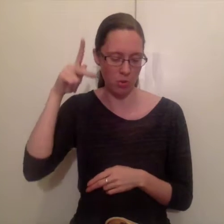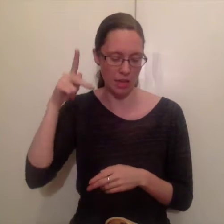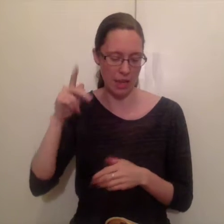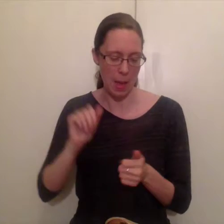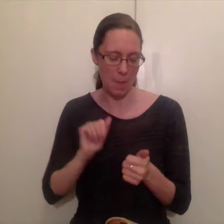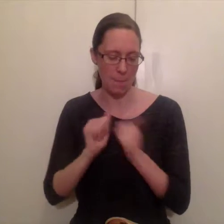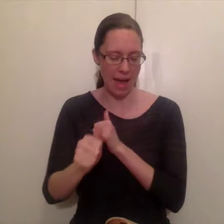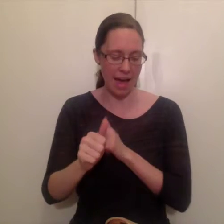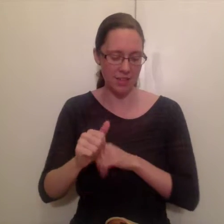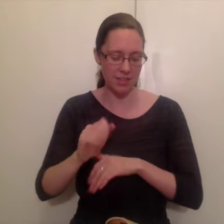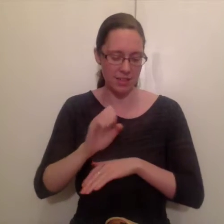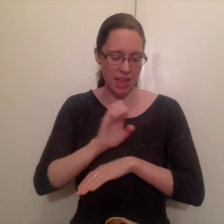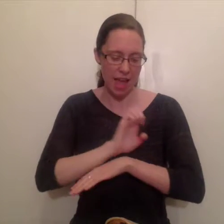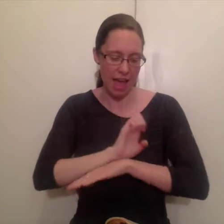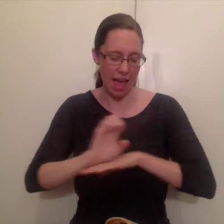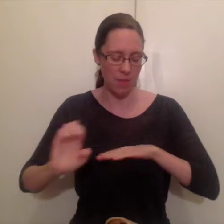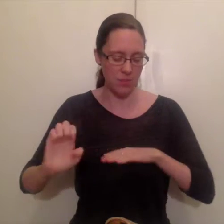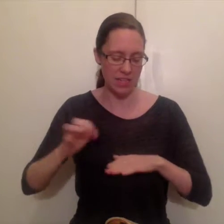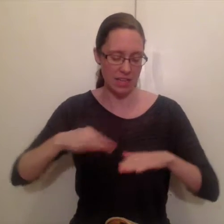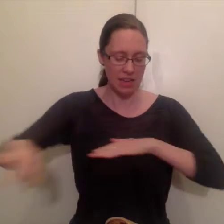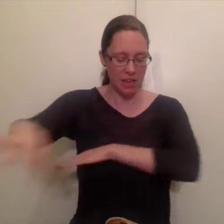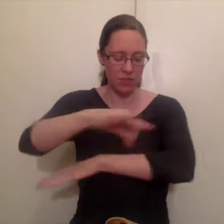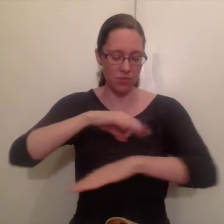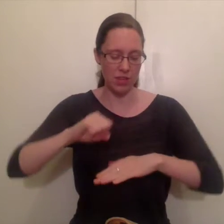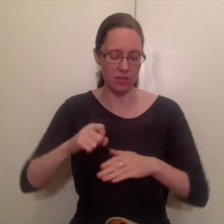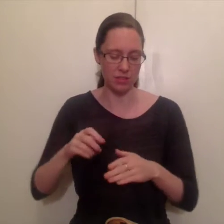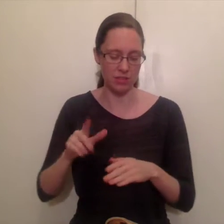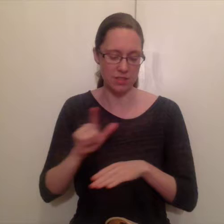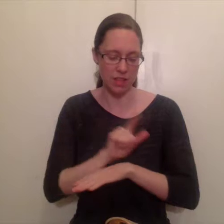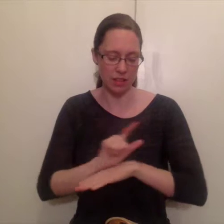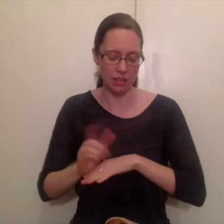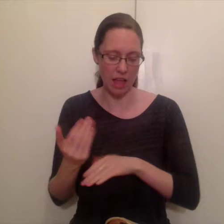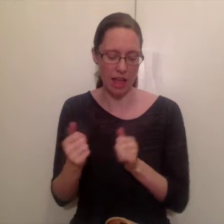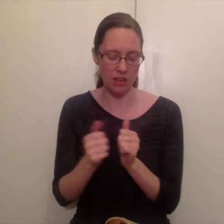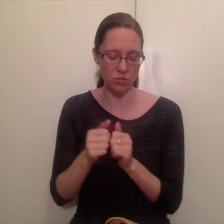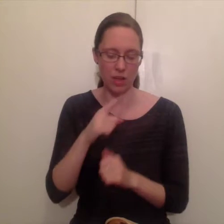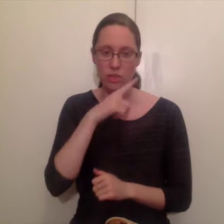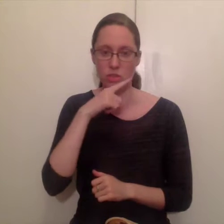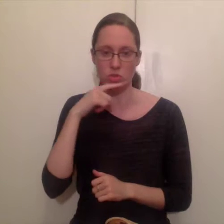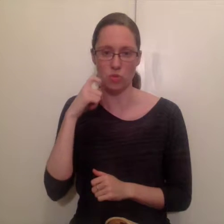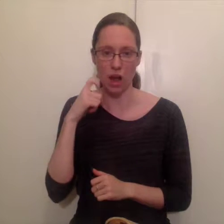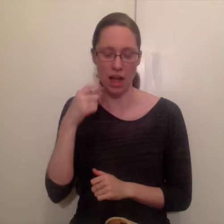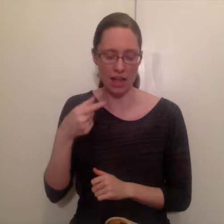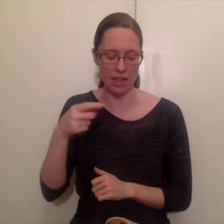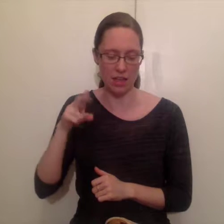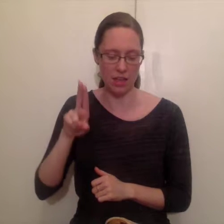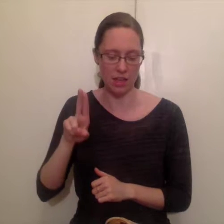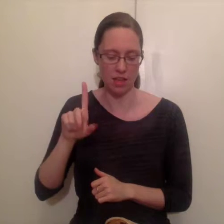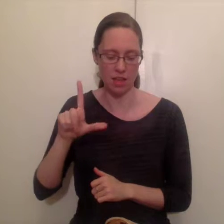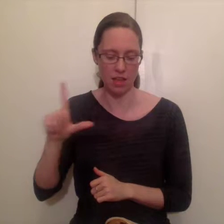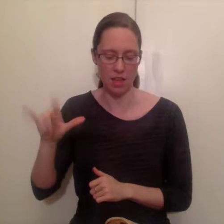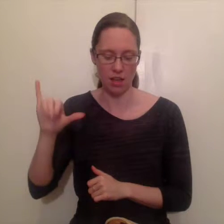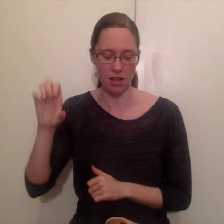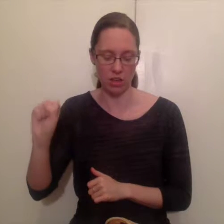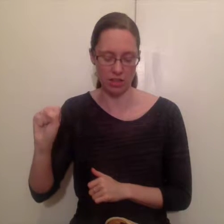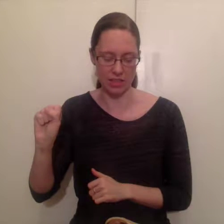pony past empty fields lined with dry